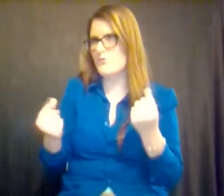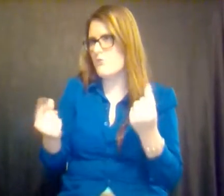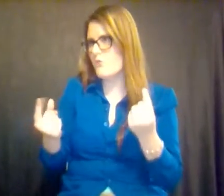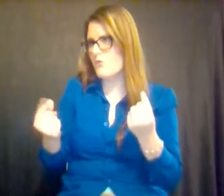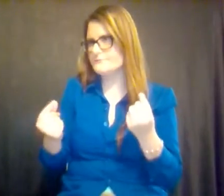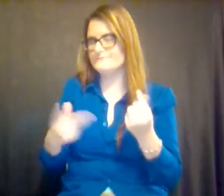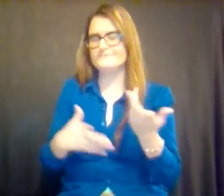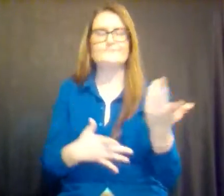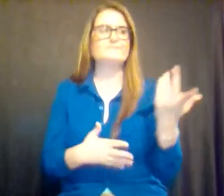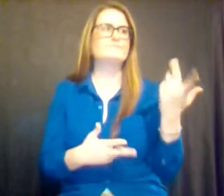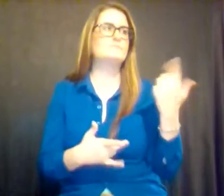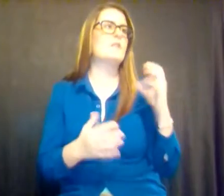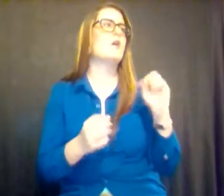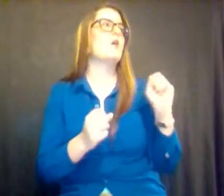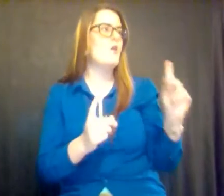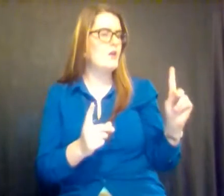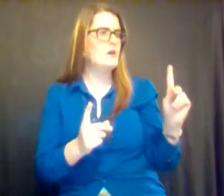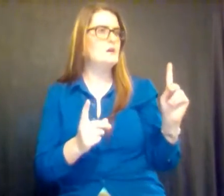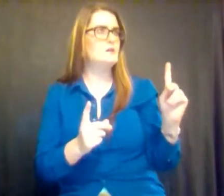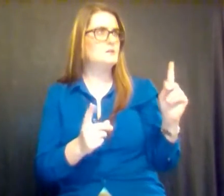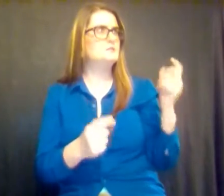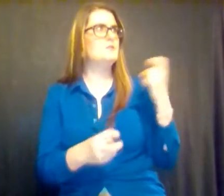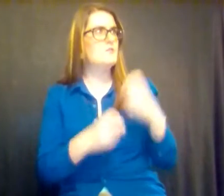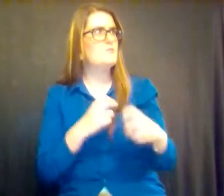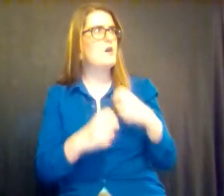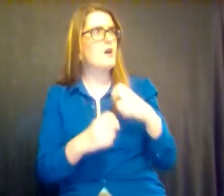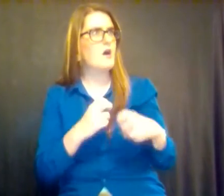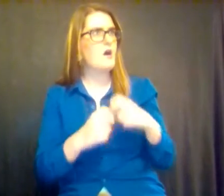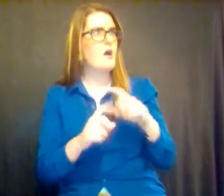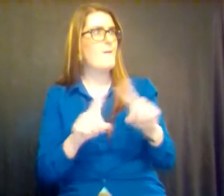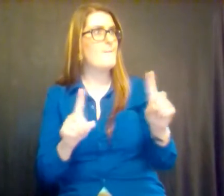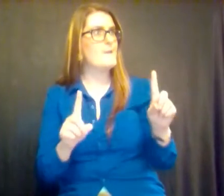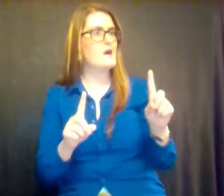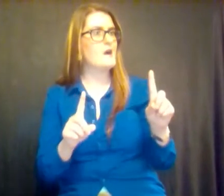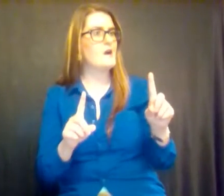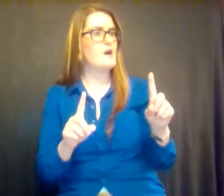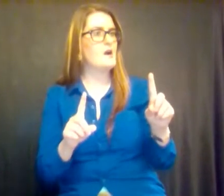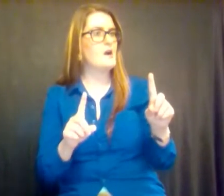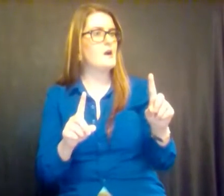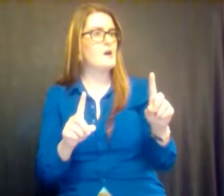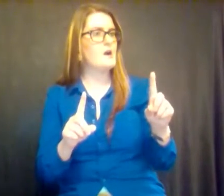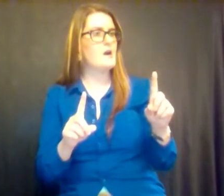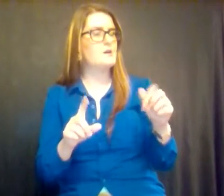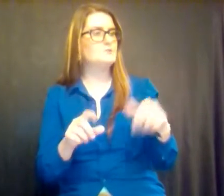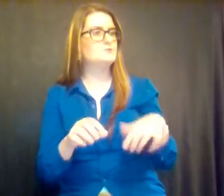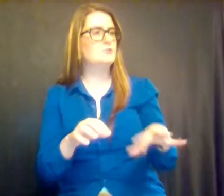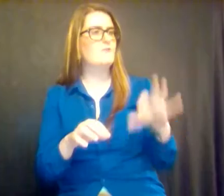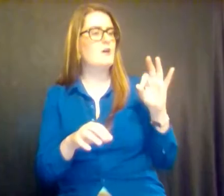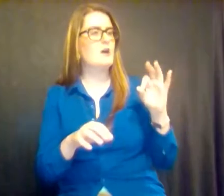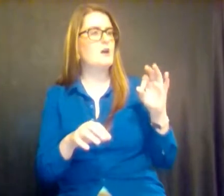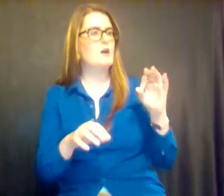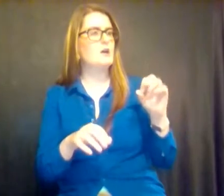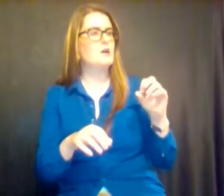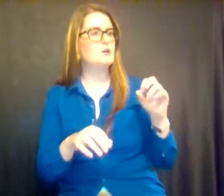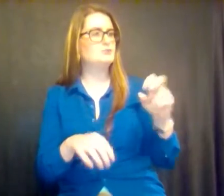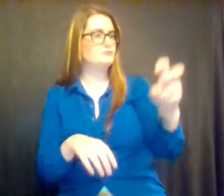minute, and she had an idea. She rushed off and soon returned with armfuls of hairy, smelly goatskins. She wrapped